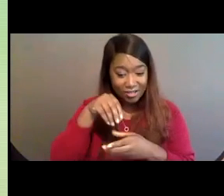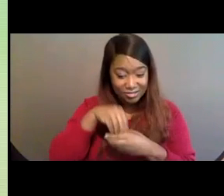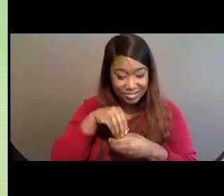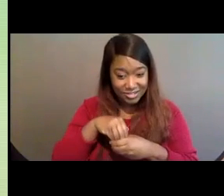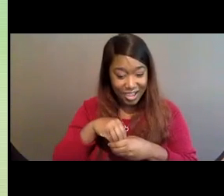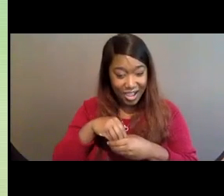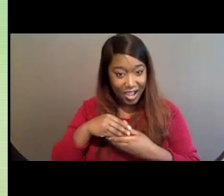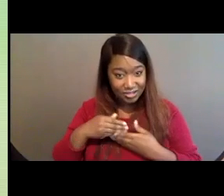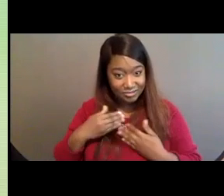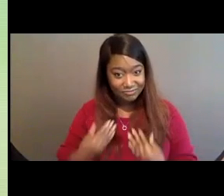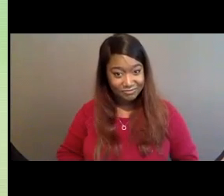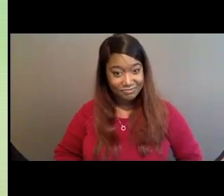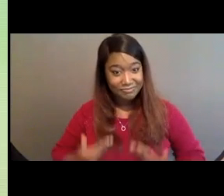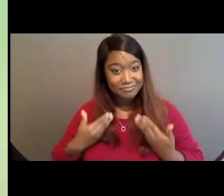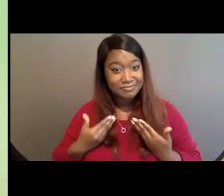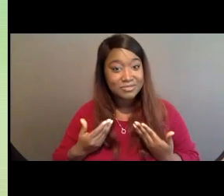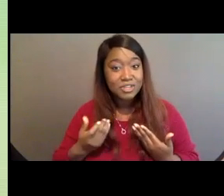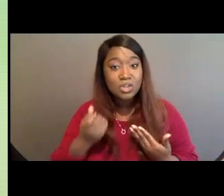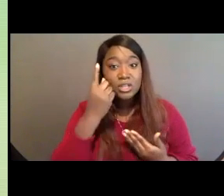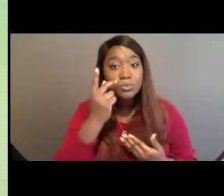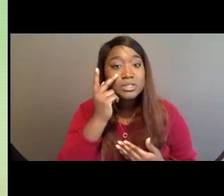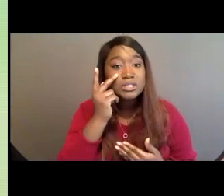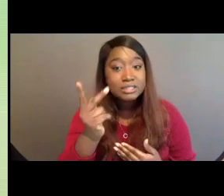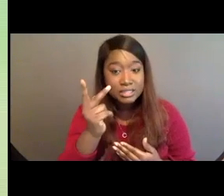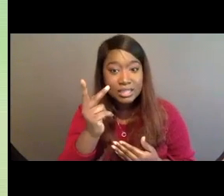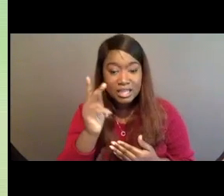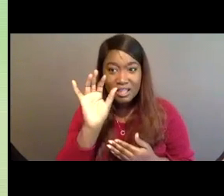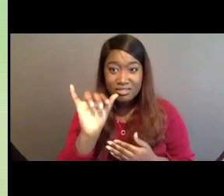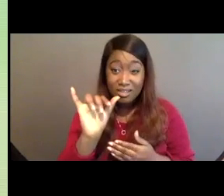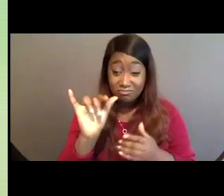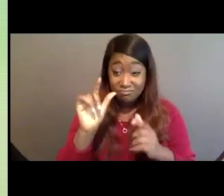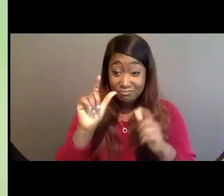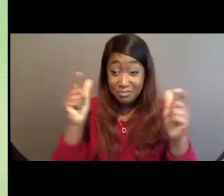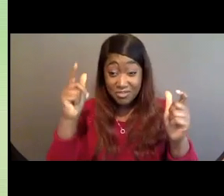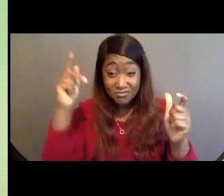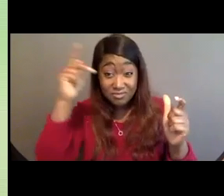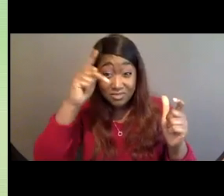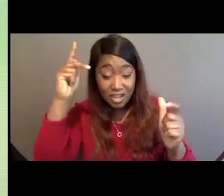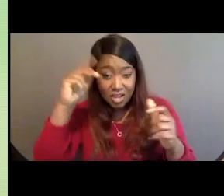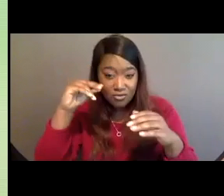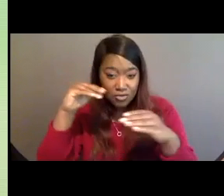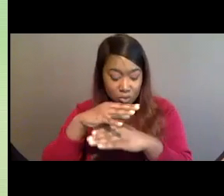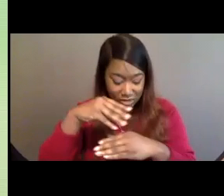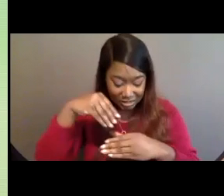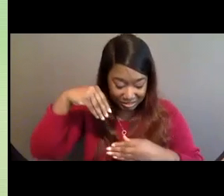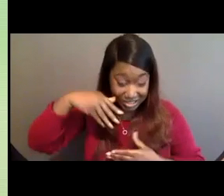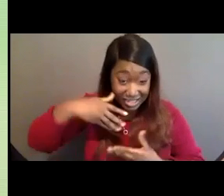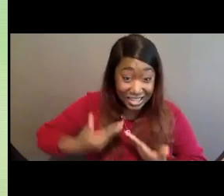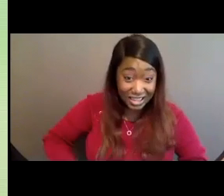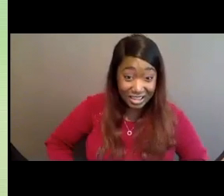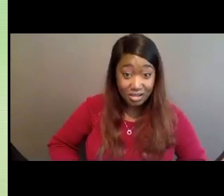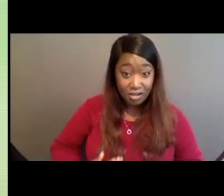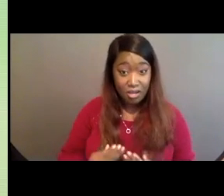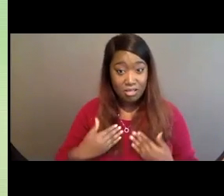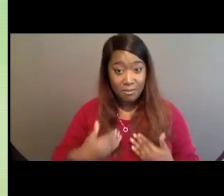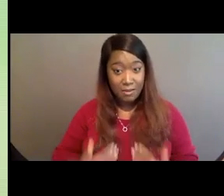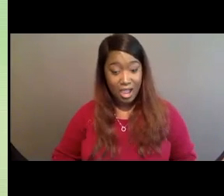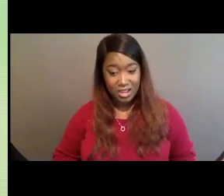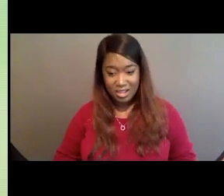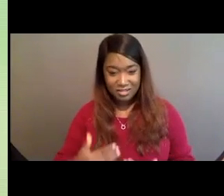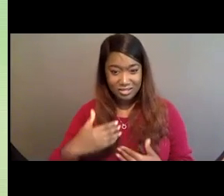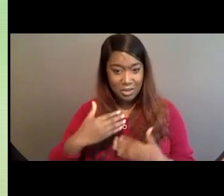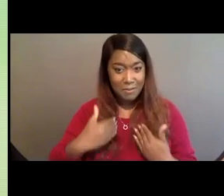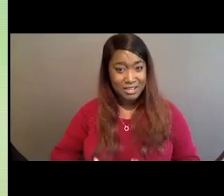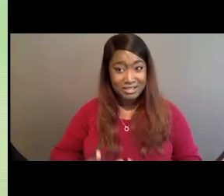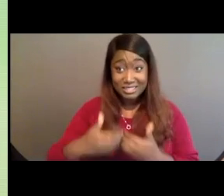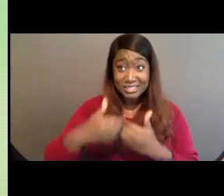influencing, or we see the influence of big philosophy into the body, right? Because the body's not separate from what's going on in the world. None of our